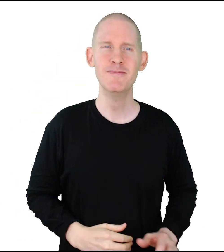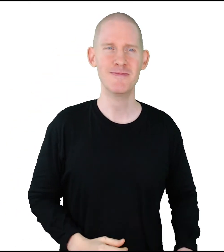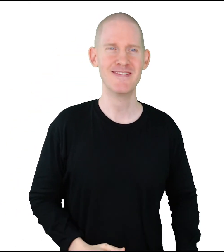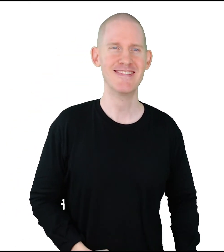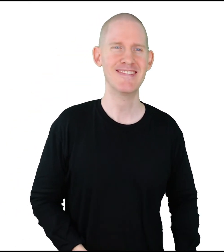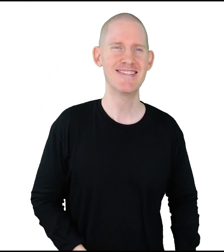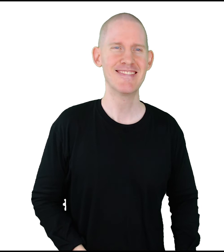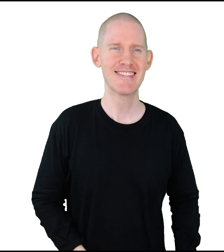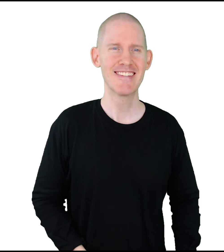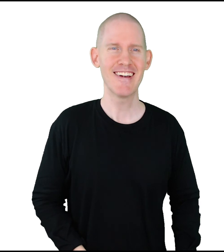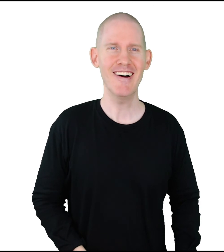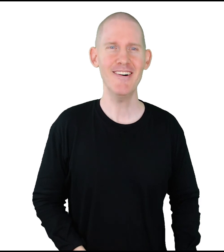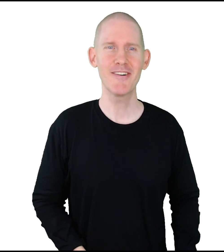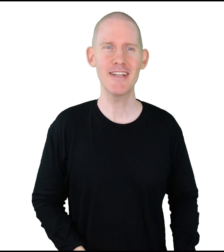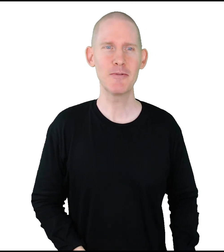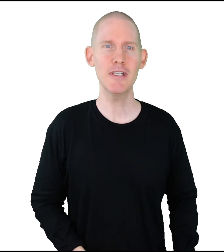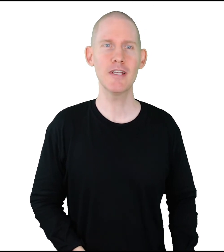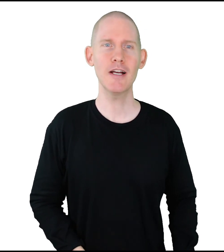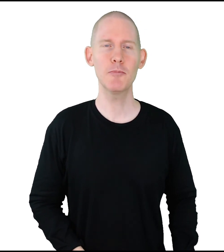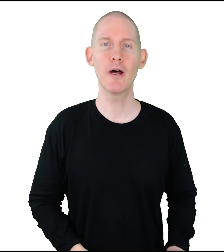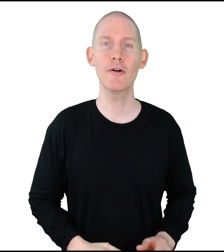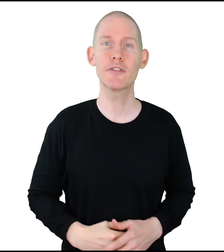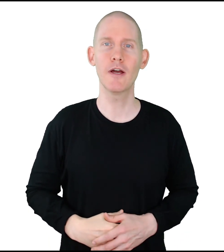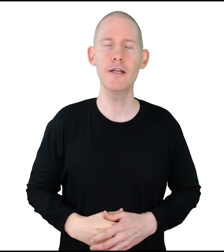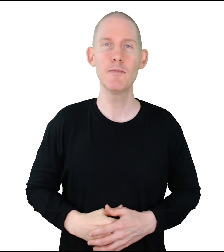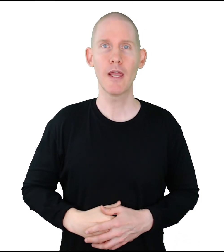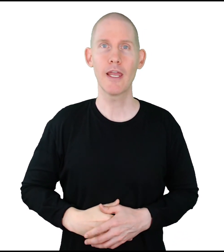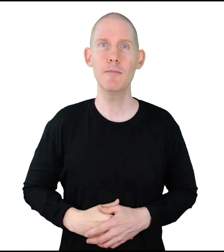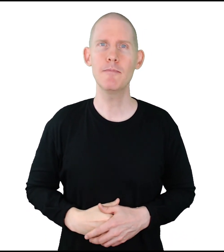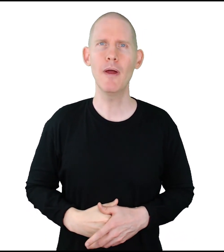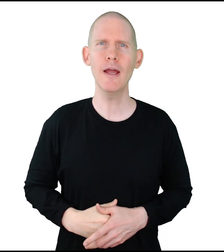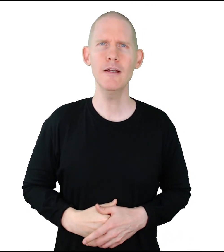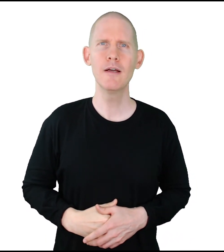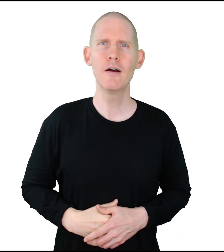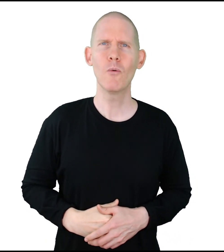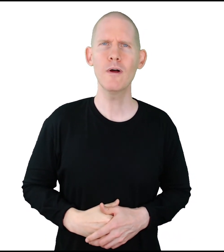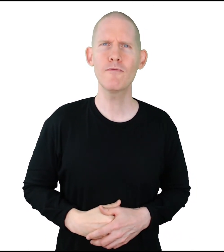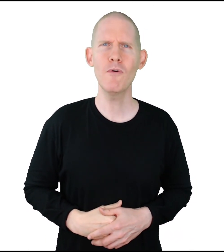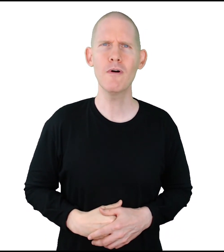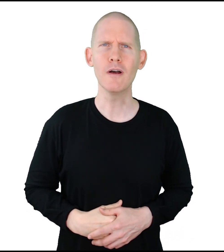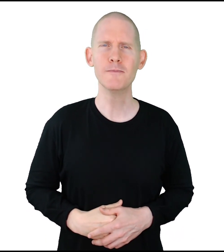All right, we just talked about how to sign Amy mad, what for?